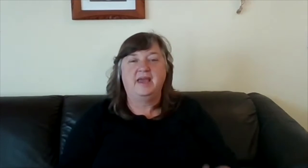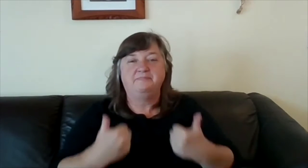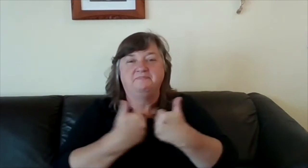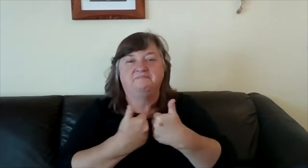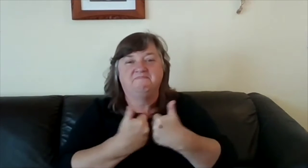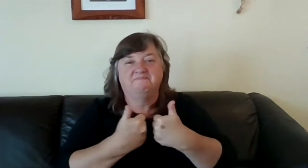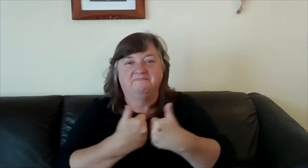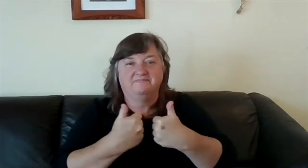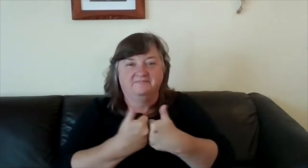Game.